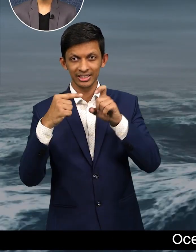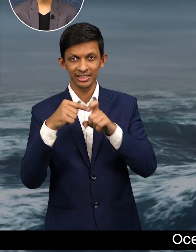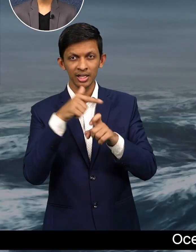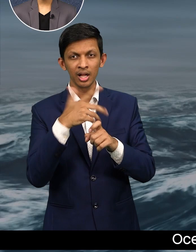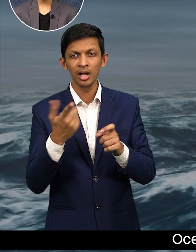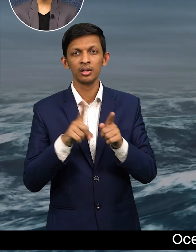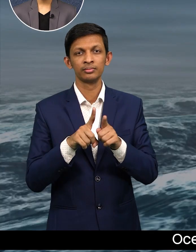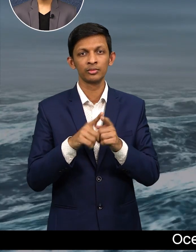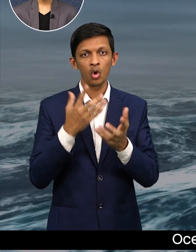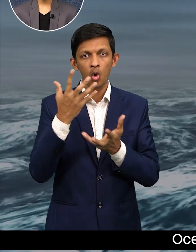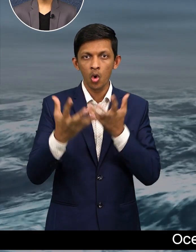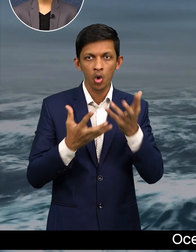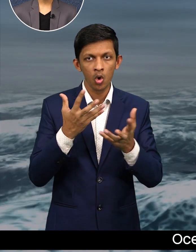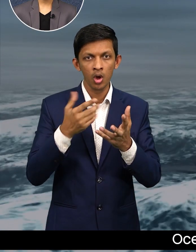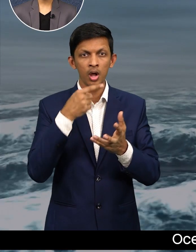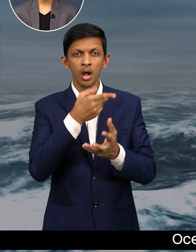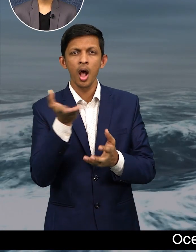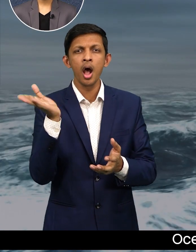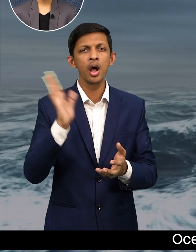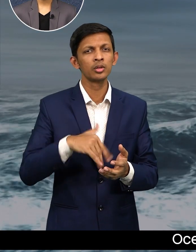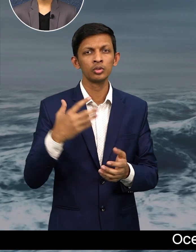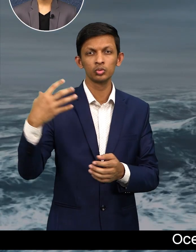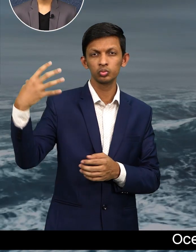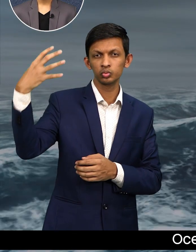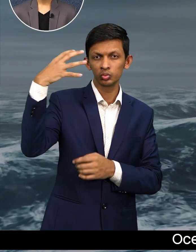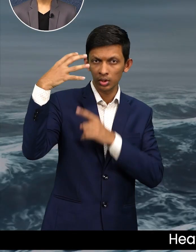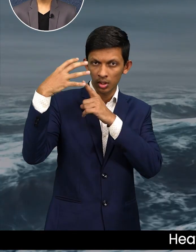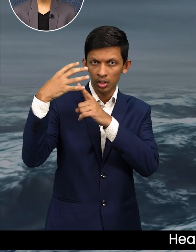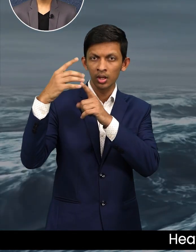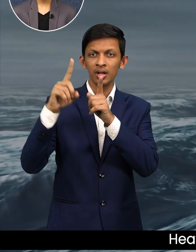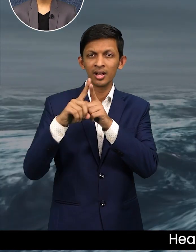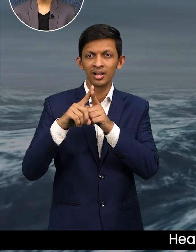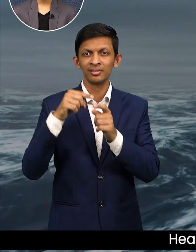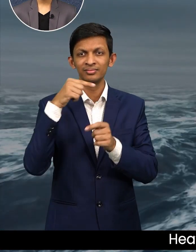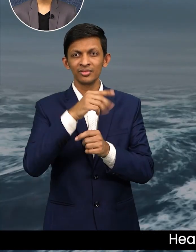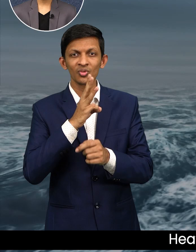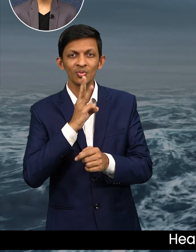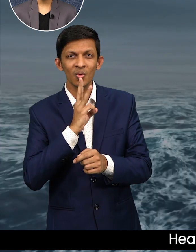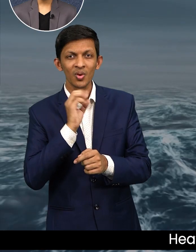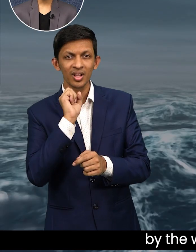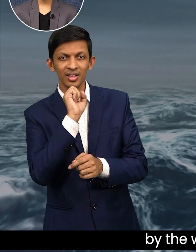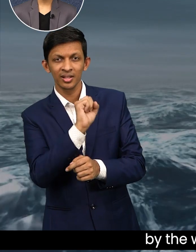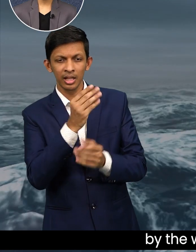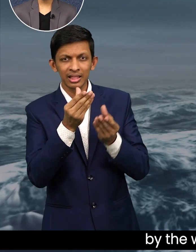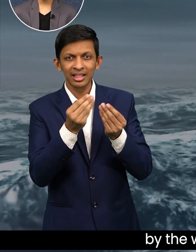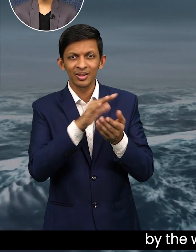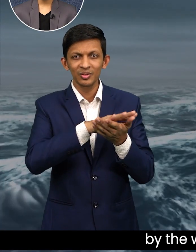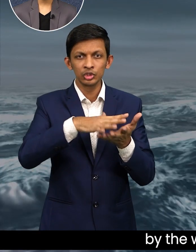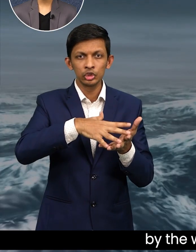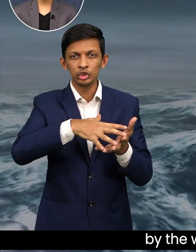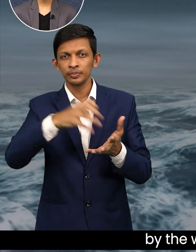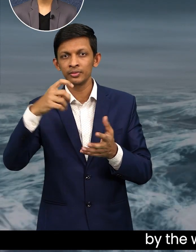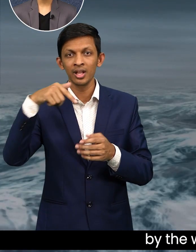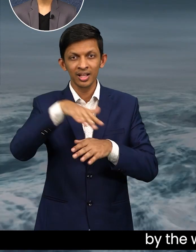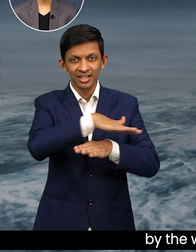Ocean thermal energy, OTE. Heat from the sun is absorbed by the water on